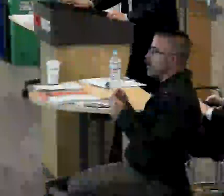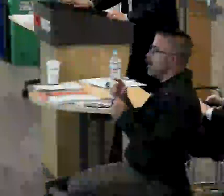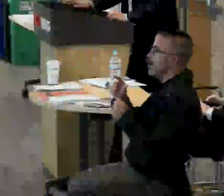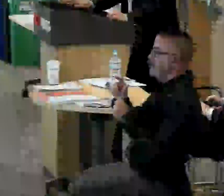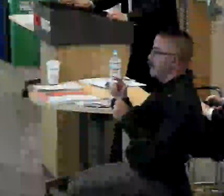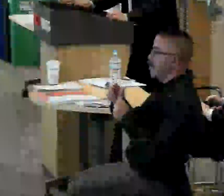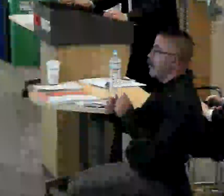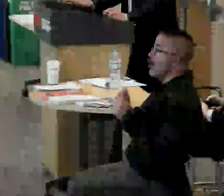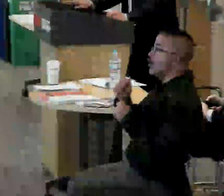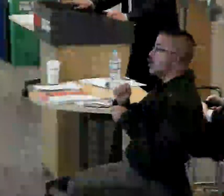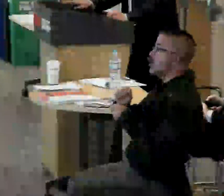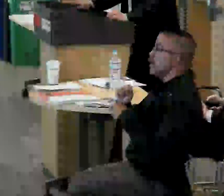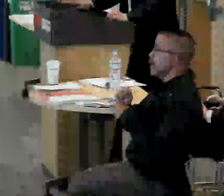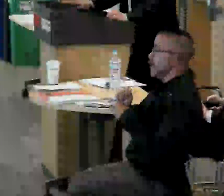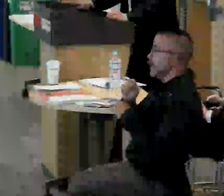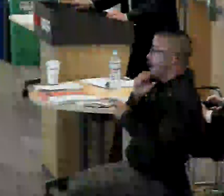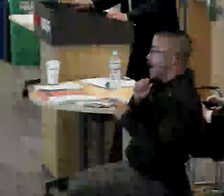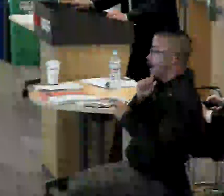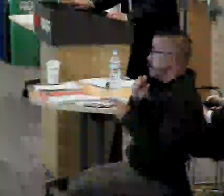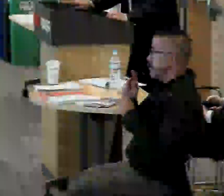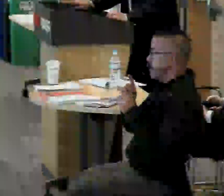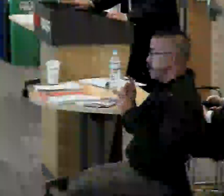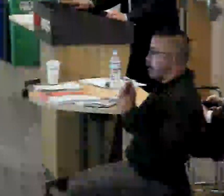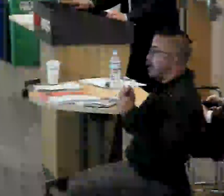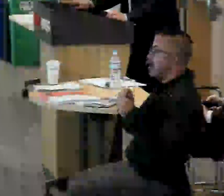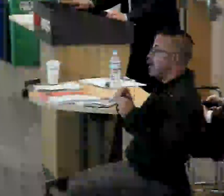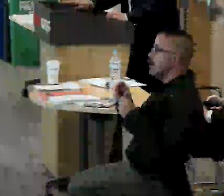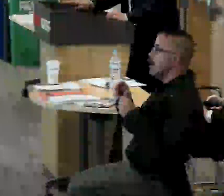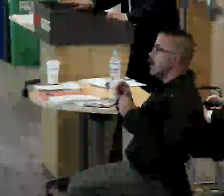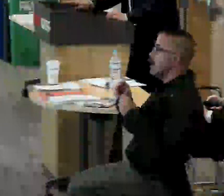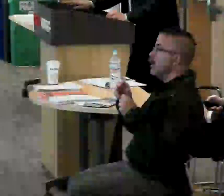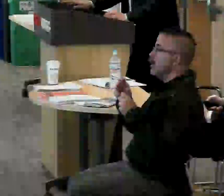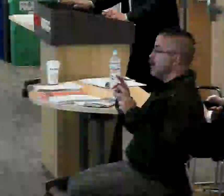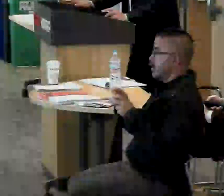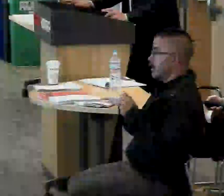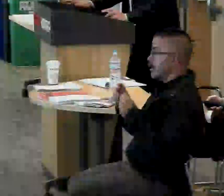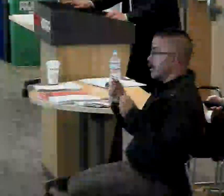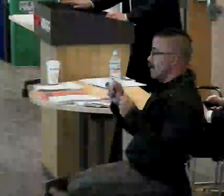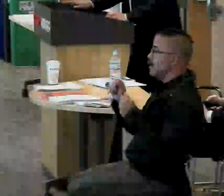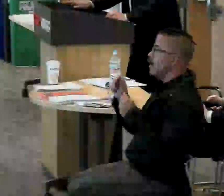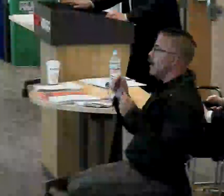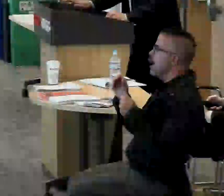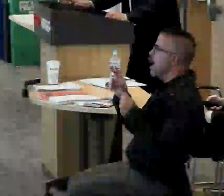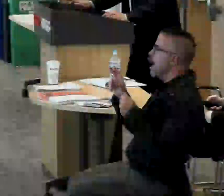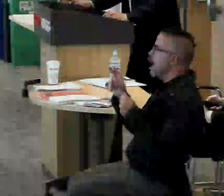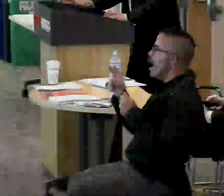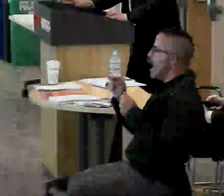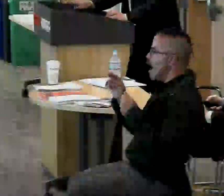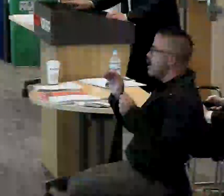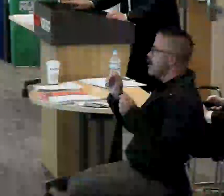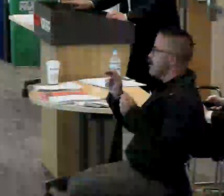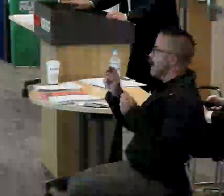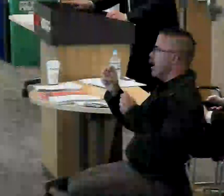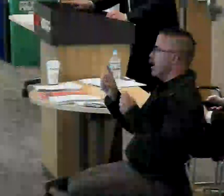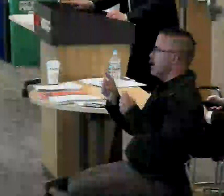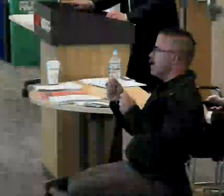by a working age adult with a disability, the unbanked rate was 17.6% compared to